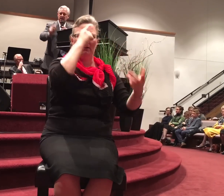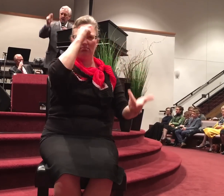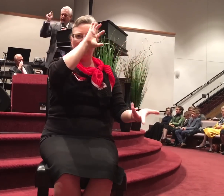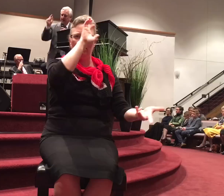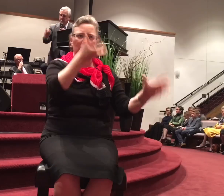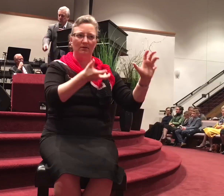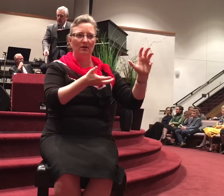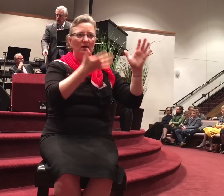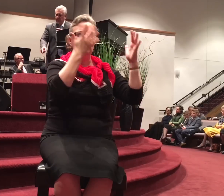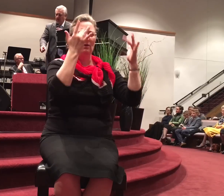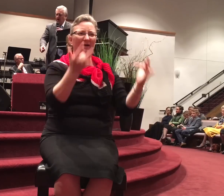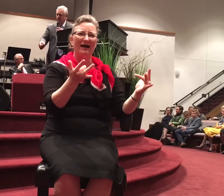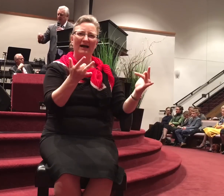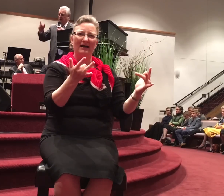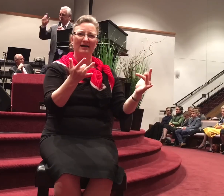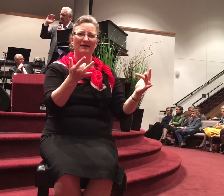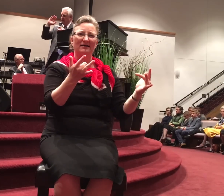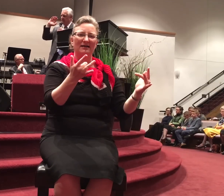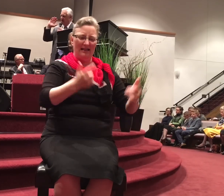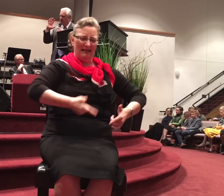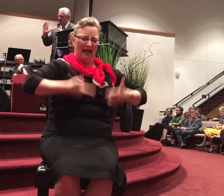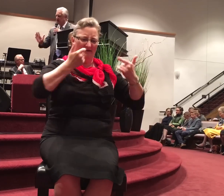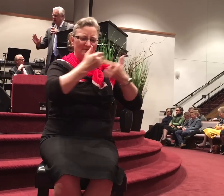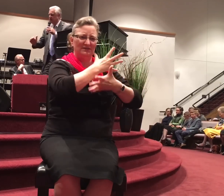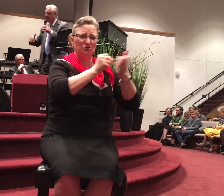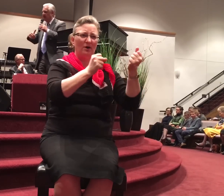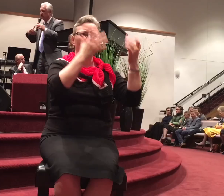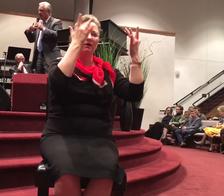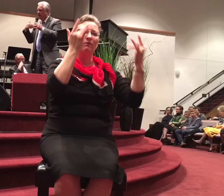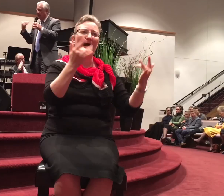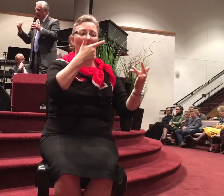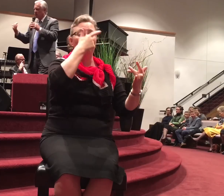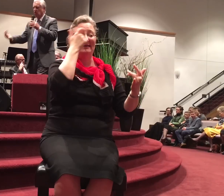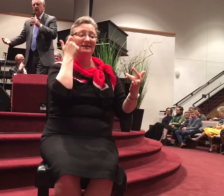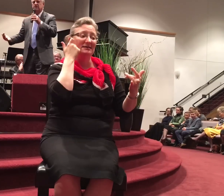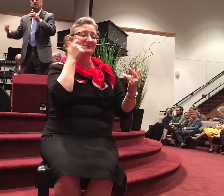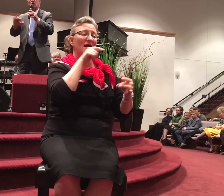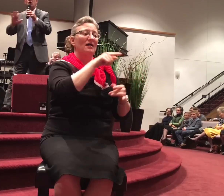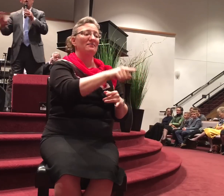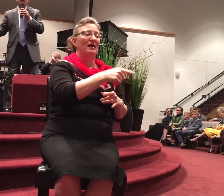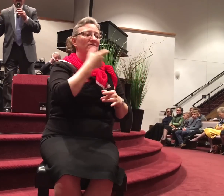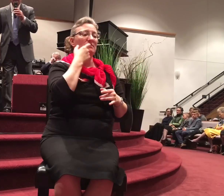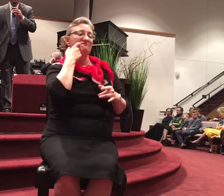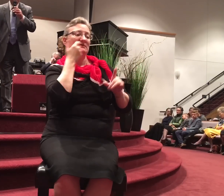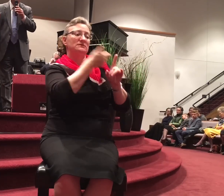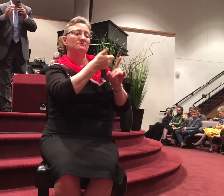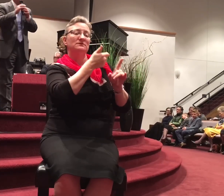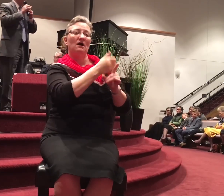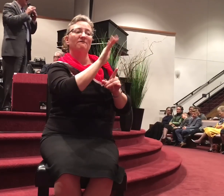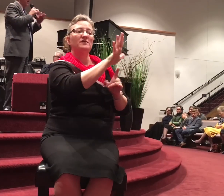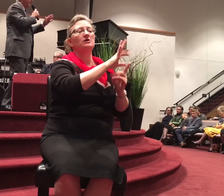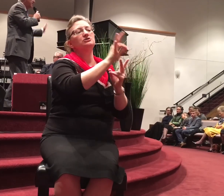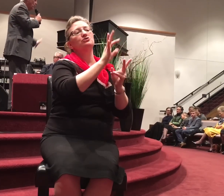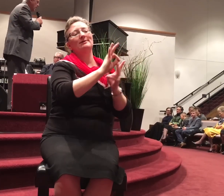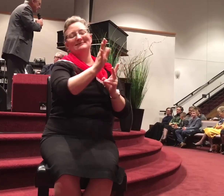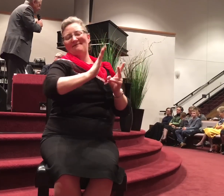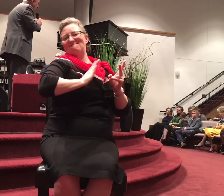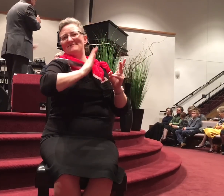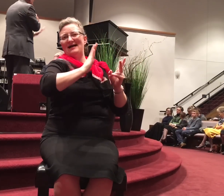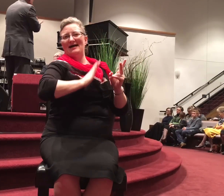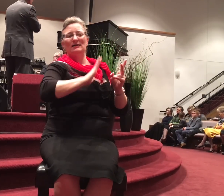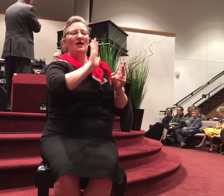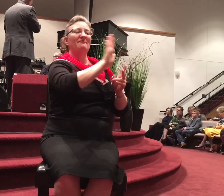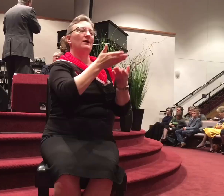mixed up. Lives are torn apart because they convince themselves that their choices are okay. That every way